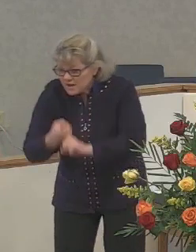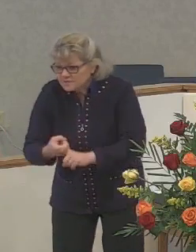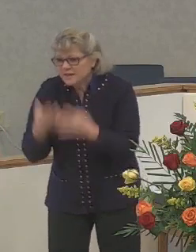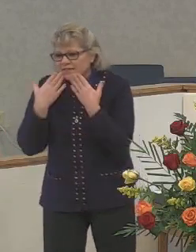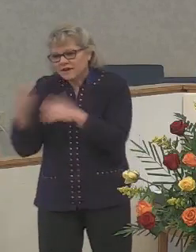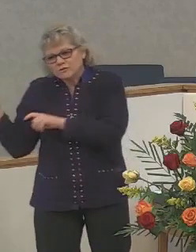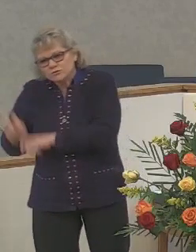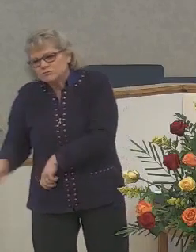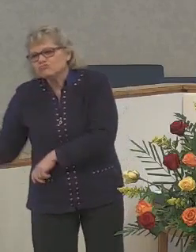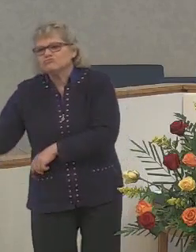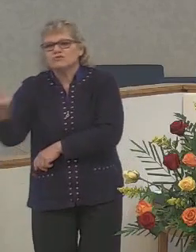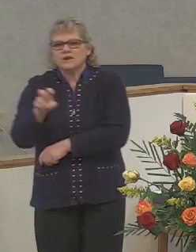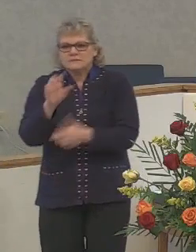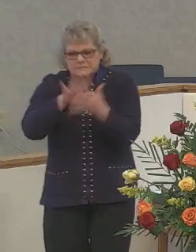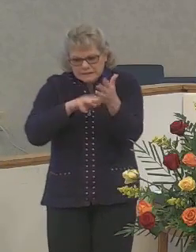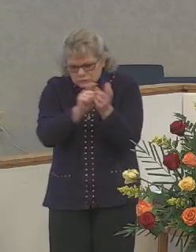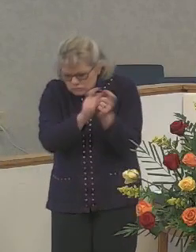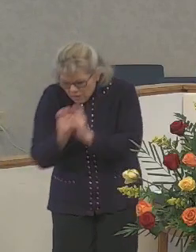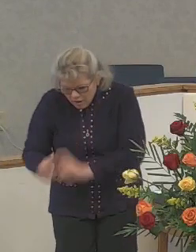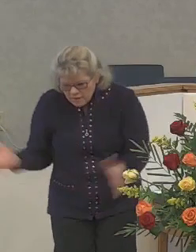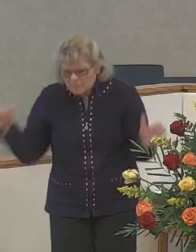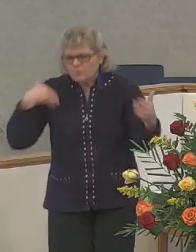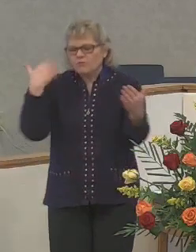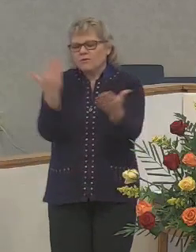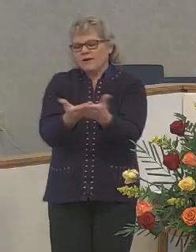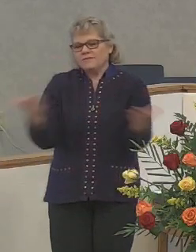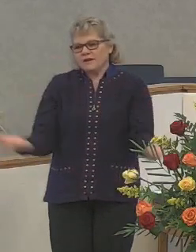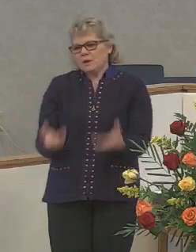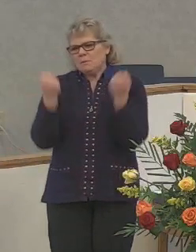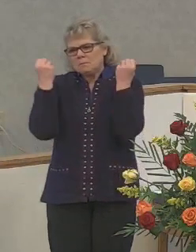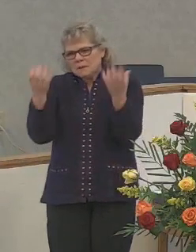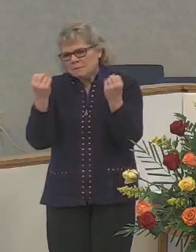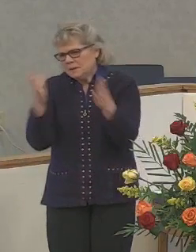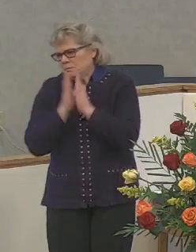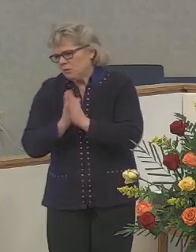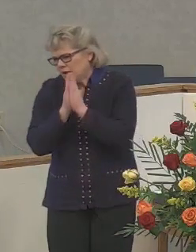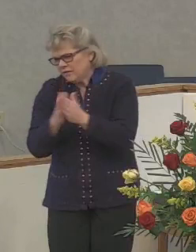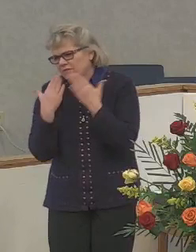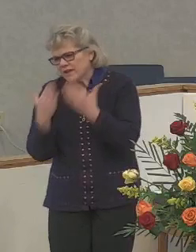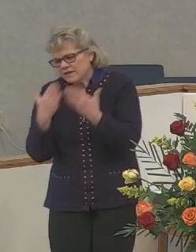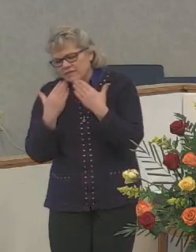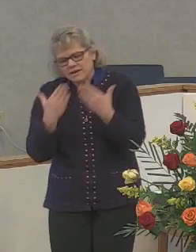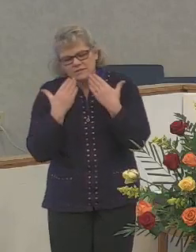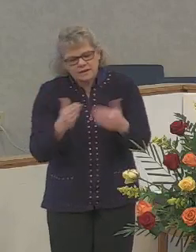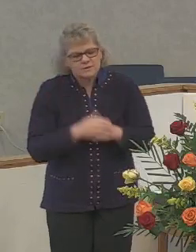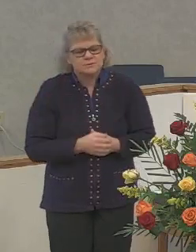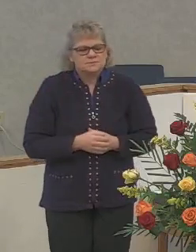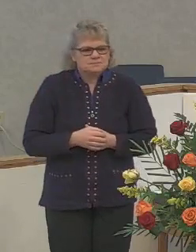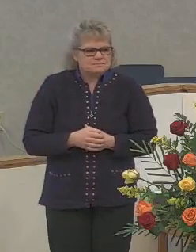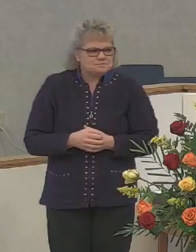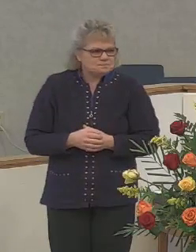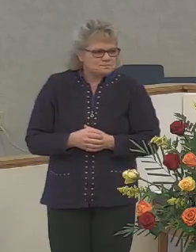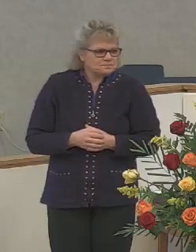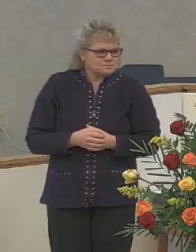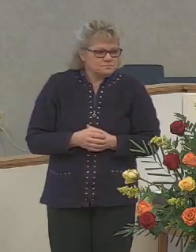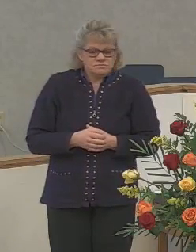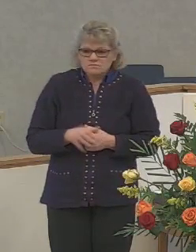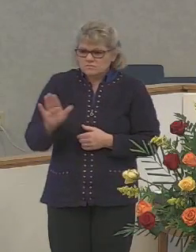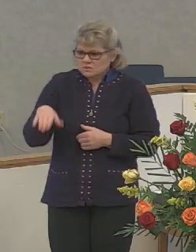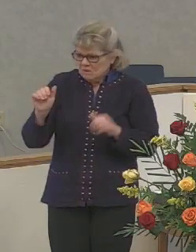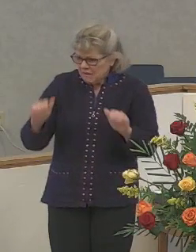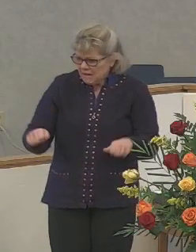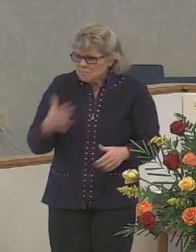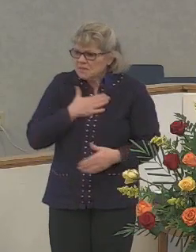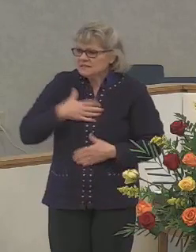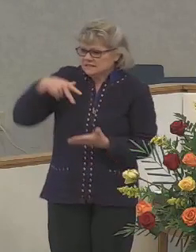that have traveled, rearranged your schedules to be here, for all the prayers that have been offered up. We so sincerely appreciate that. If you're able to,